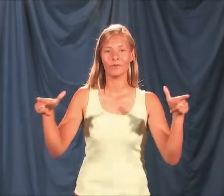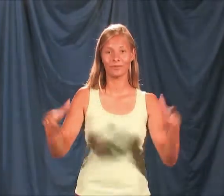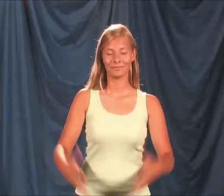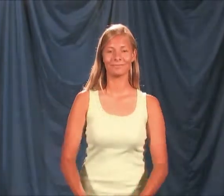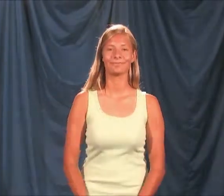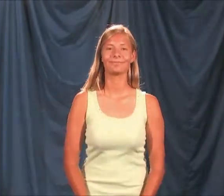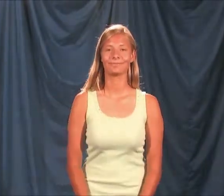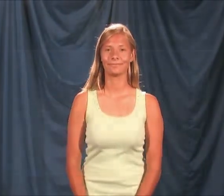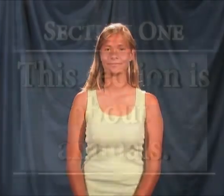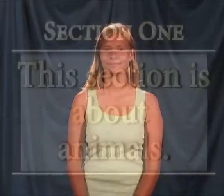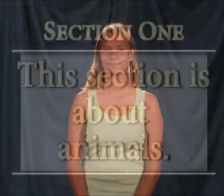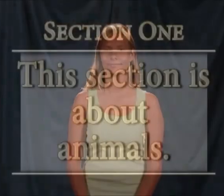language.